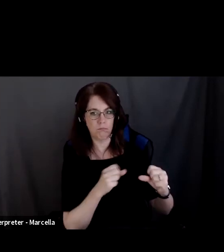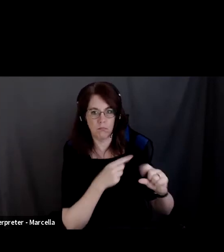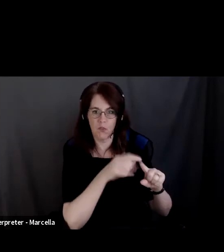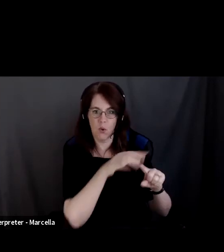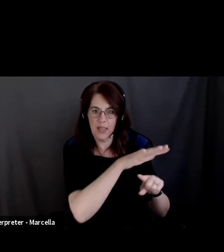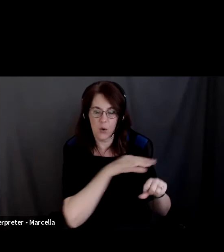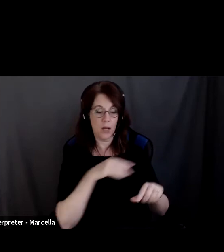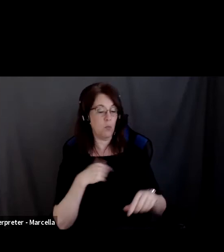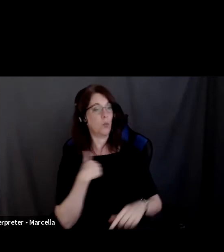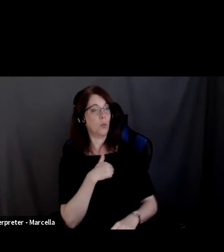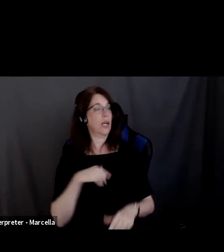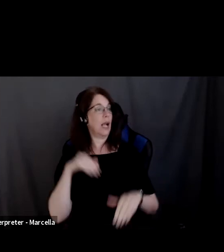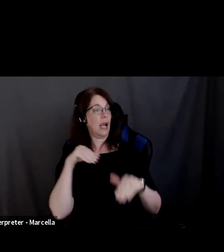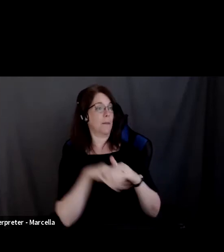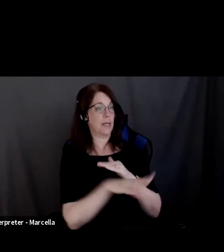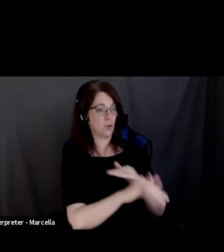these settings with